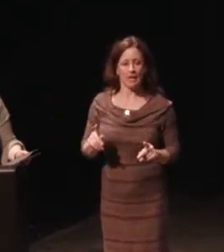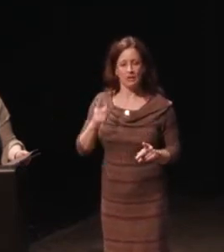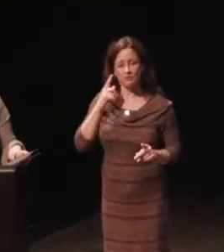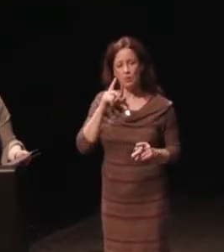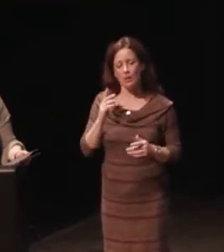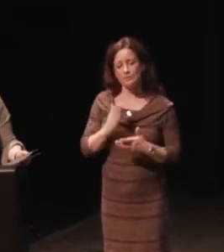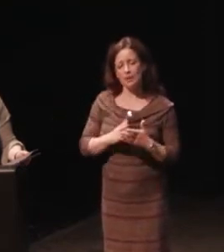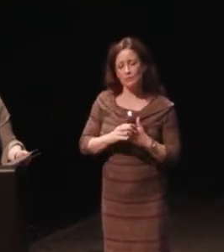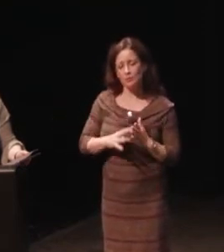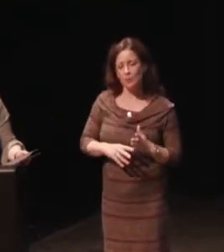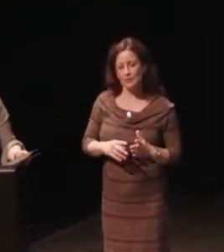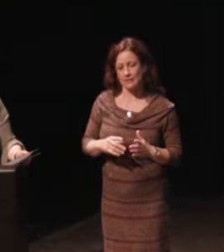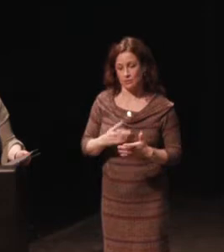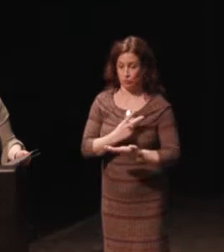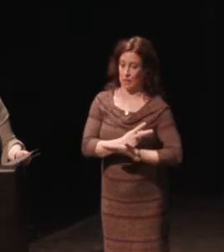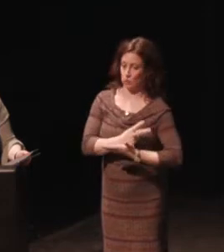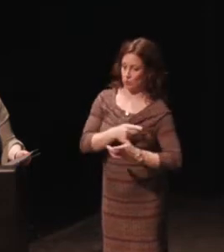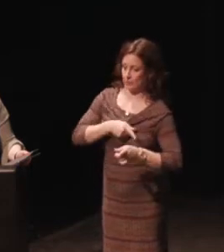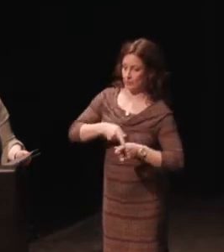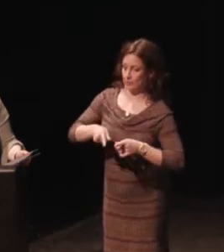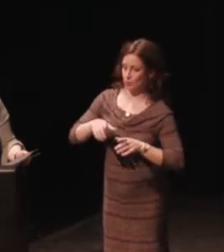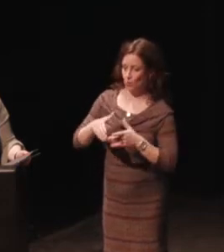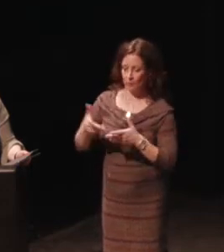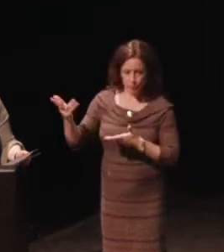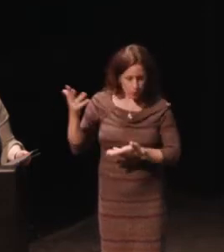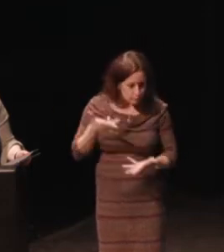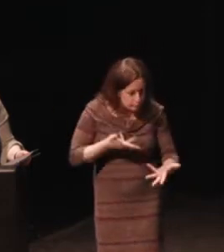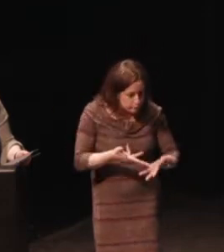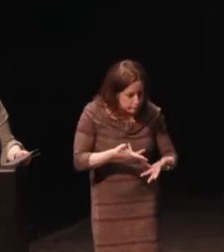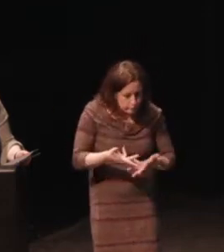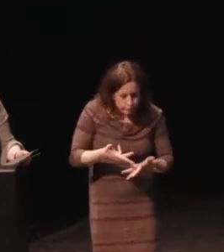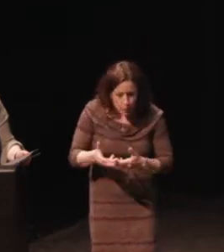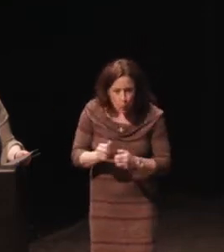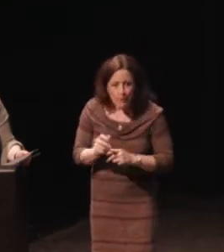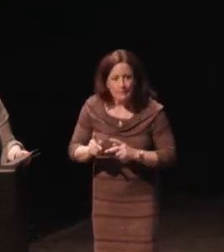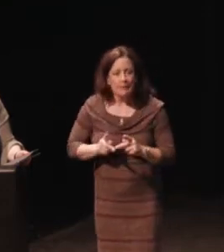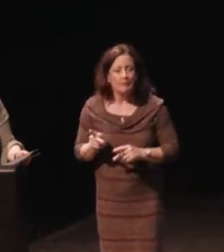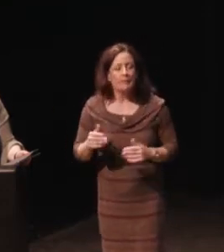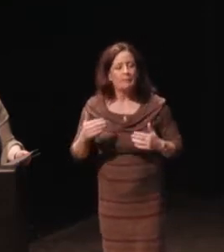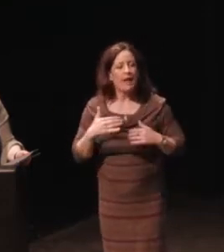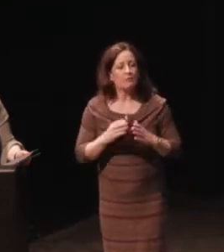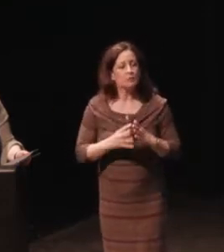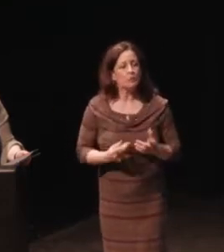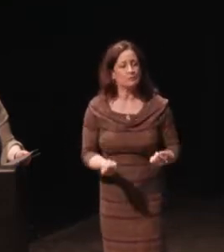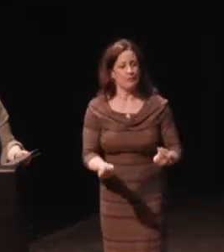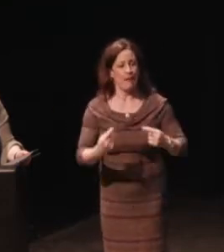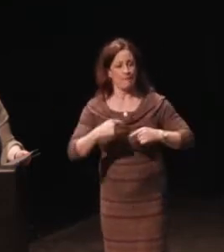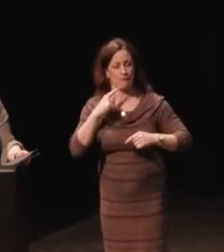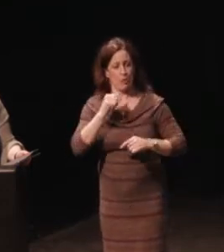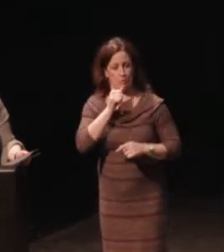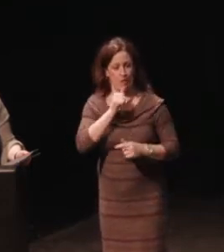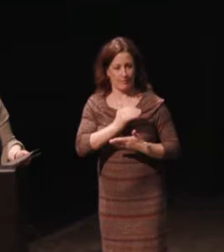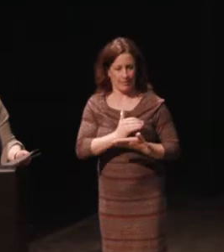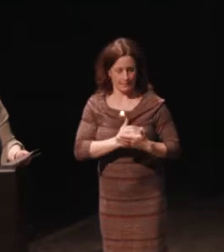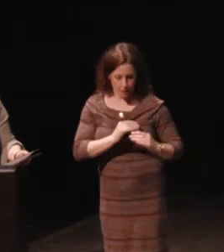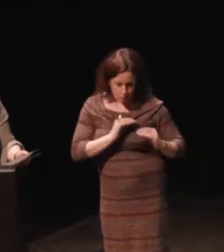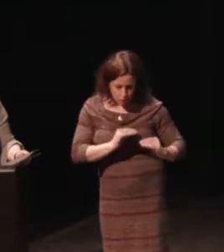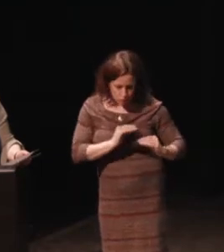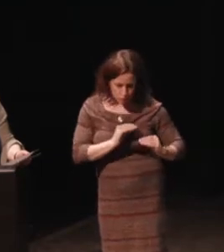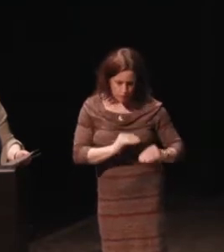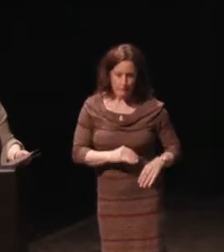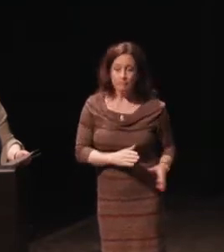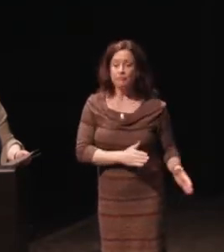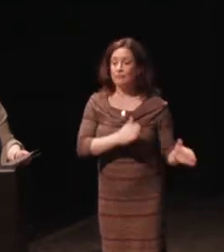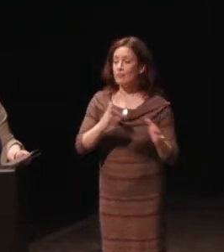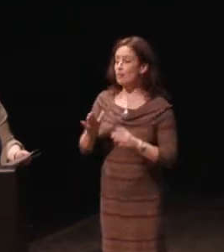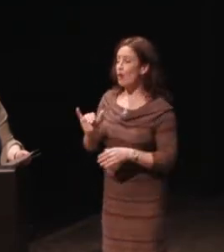the students, the graduate students, to work with people, have students for private lessons, and then also some